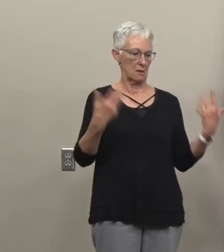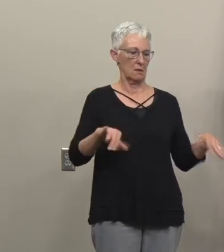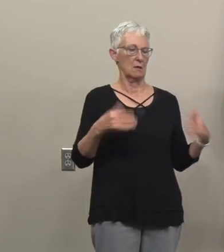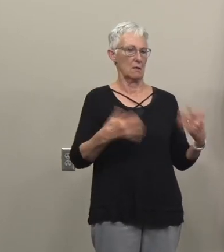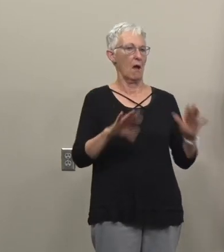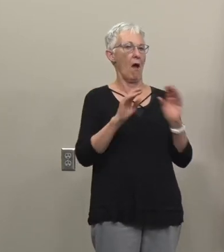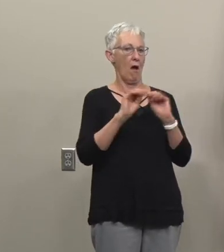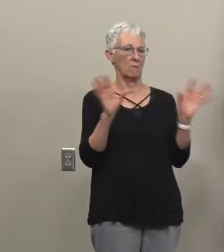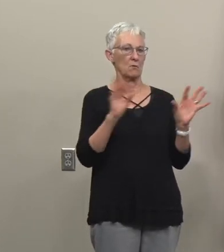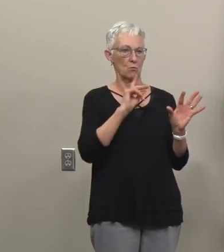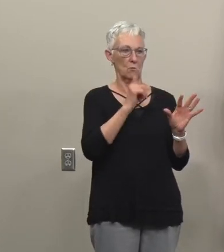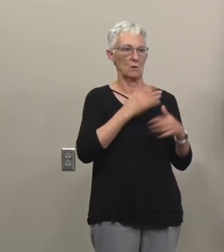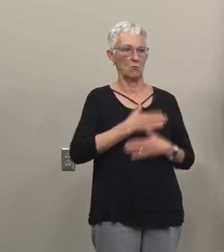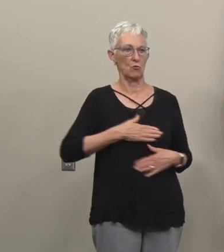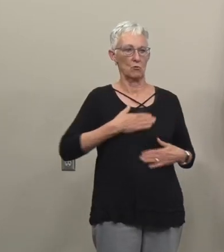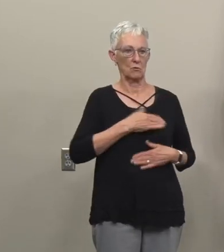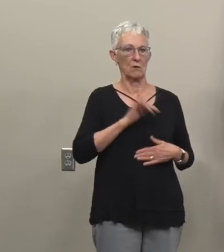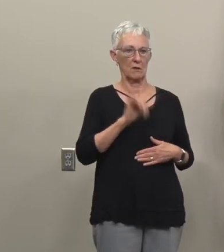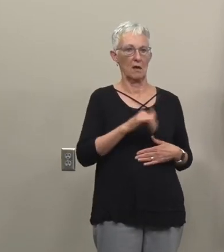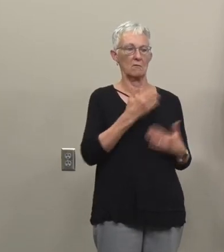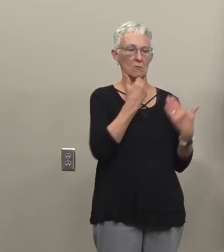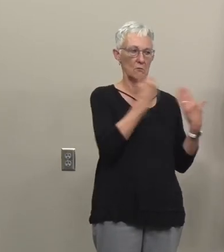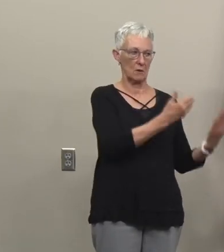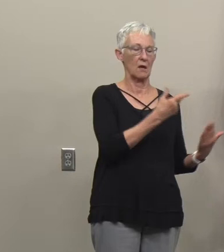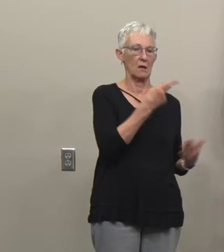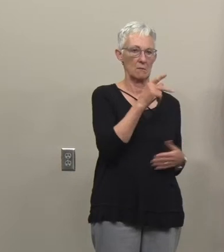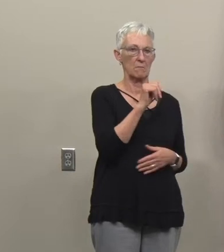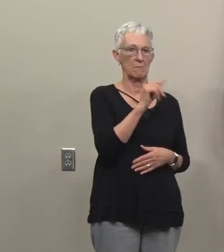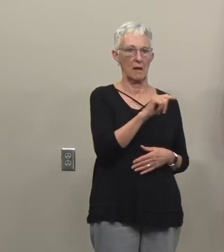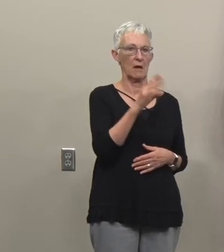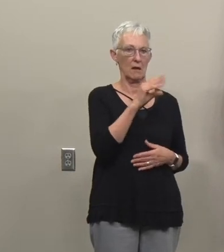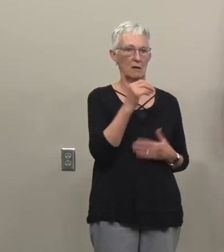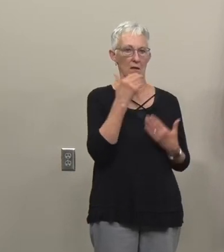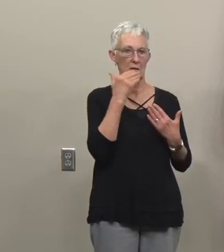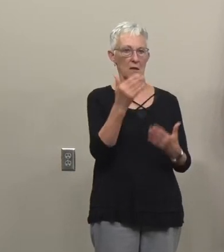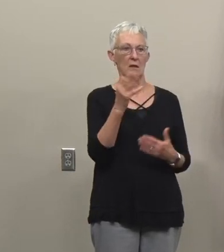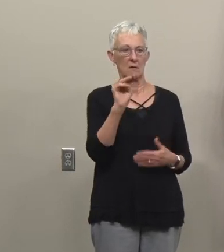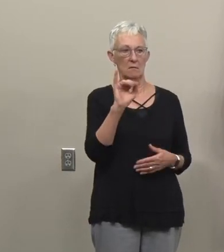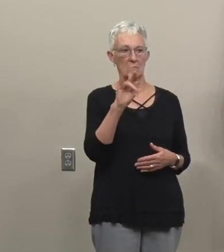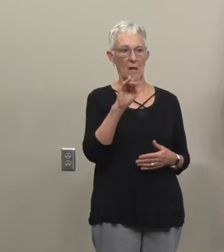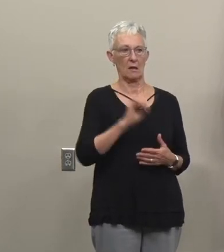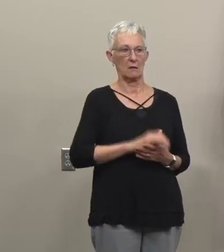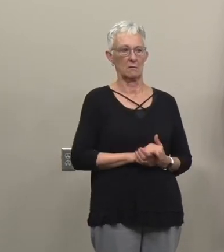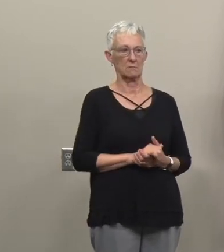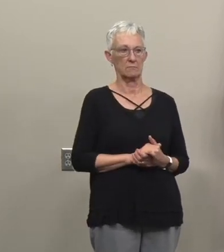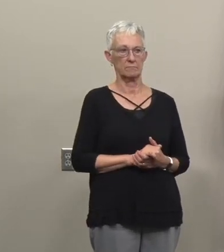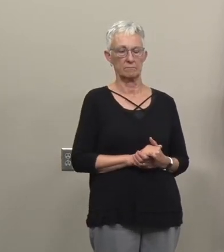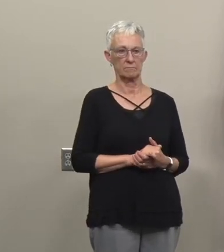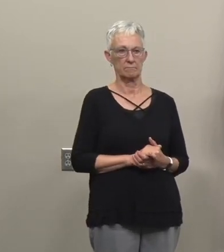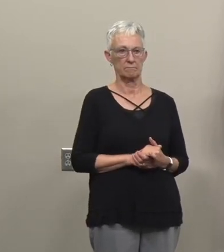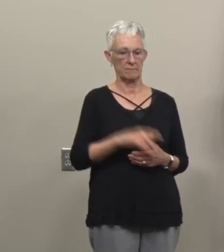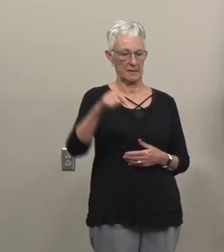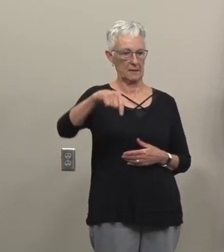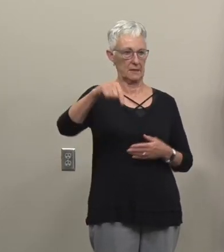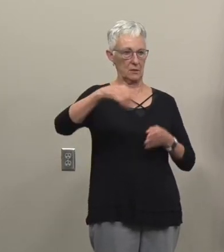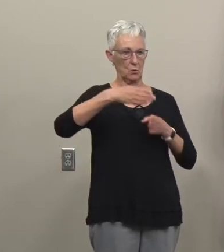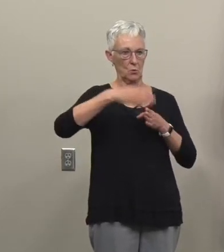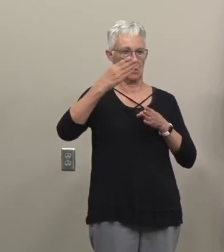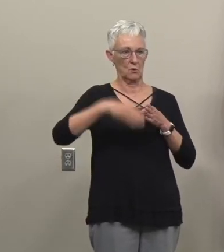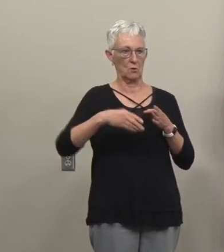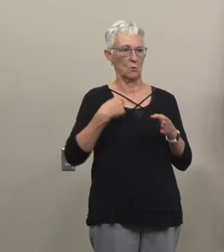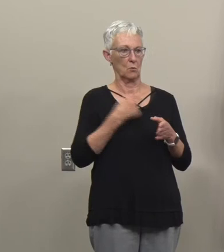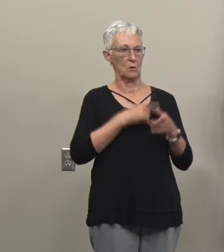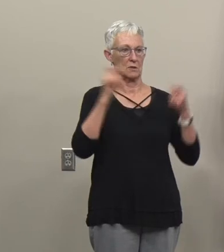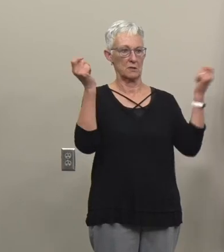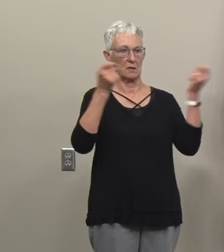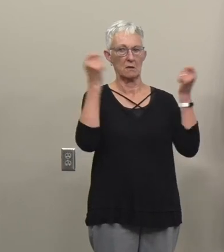greatly appreciated. So I want to thank Pat and to thank again to Mike Despain. This weekend, we are celebrating the